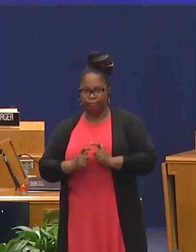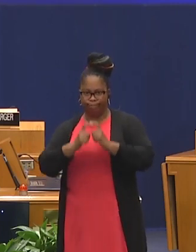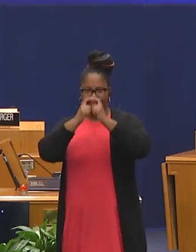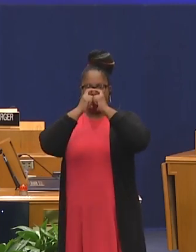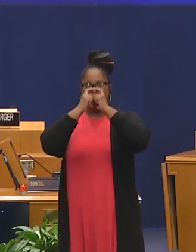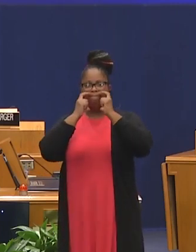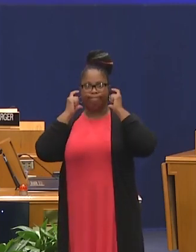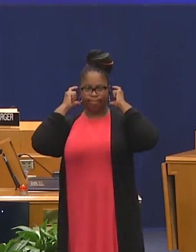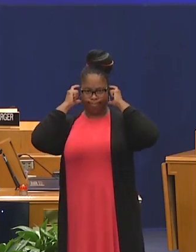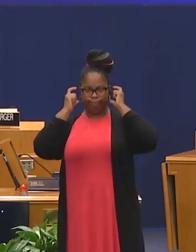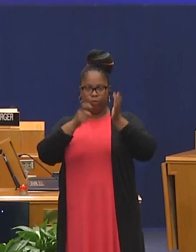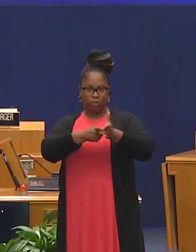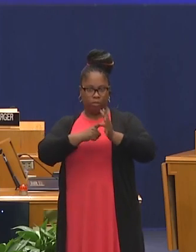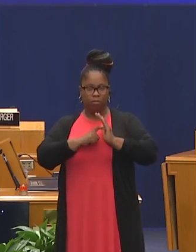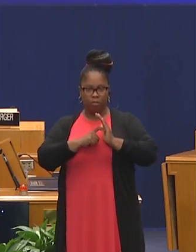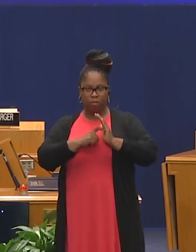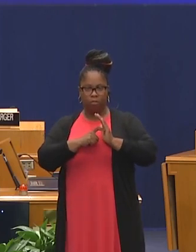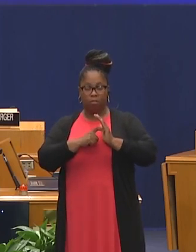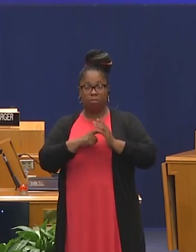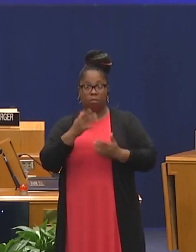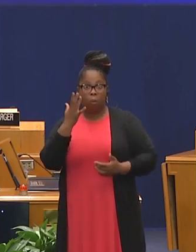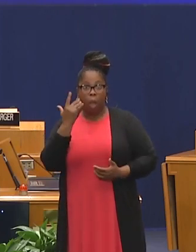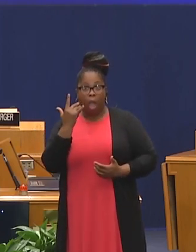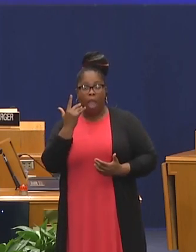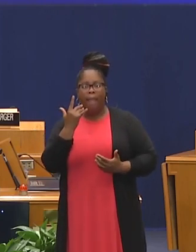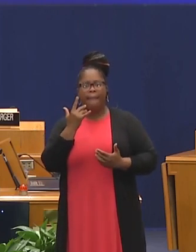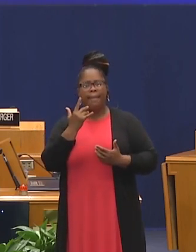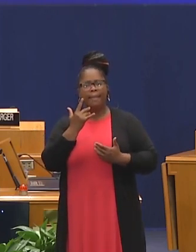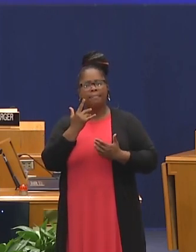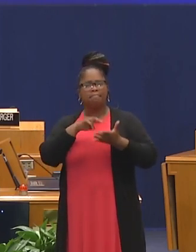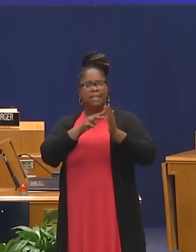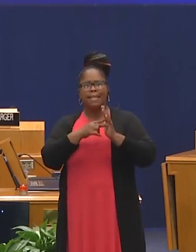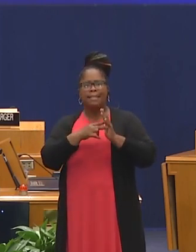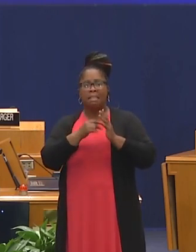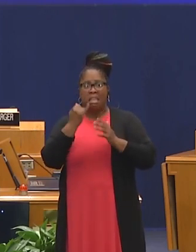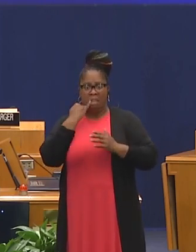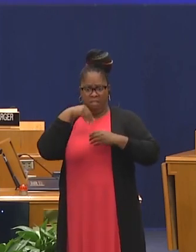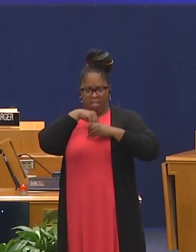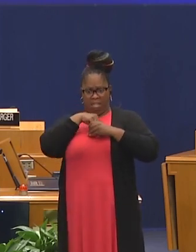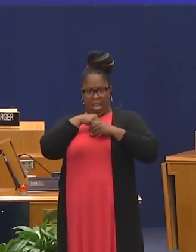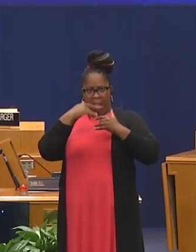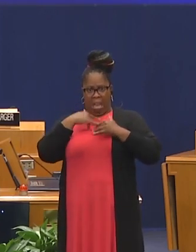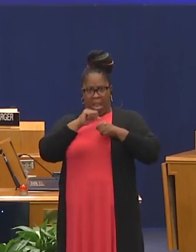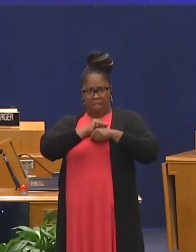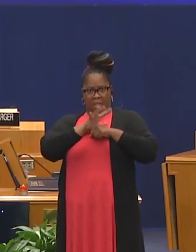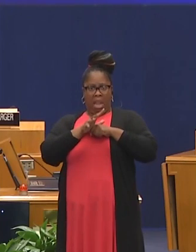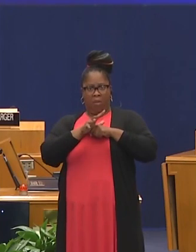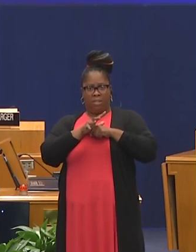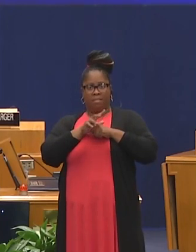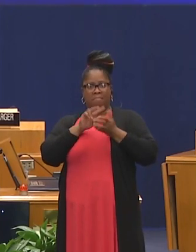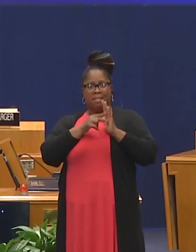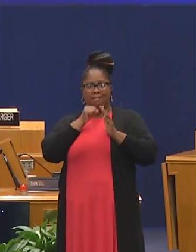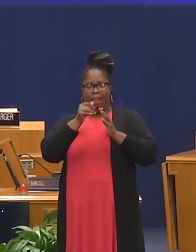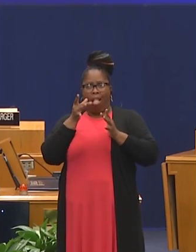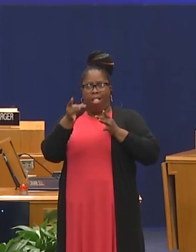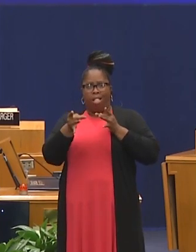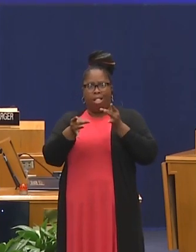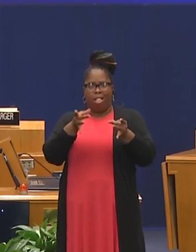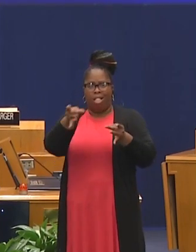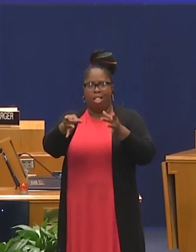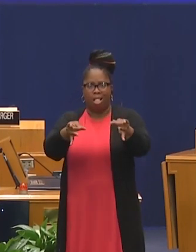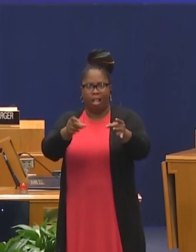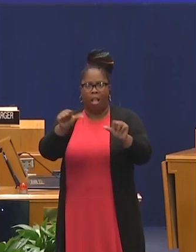covering. This helps you to not spread the virus to others, and it does protect our essential workers. And I